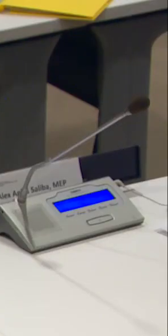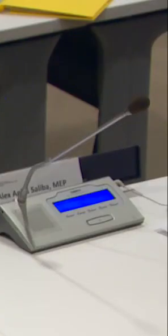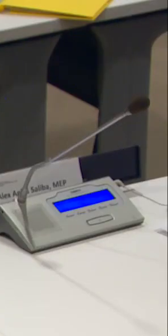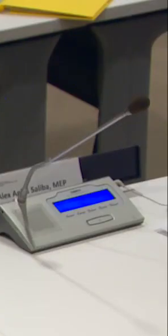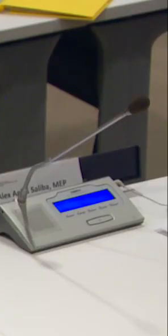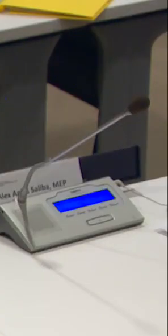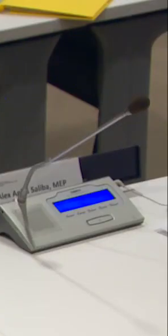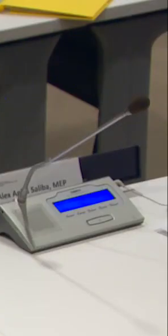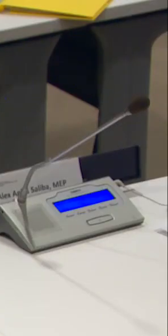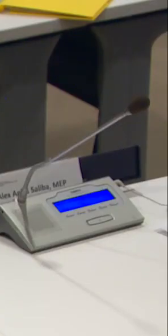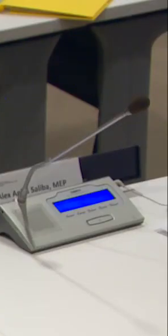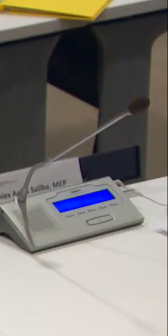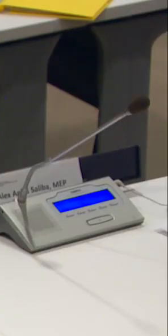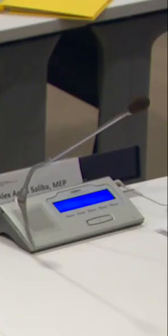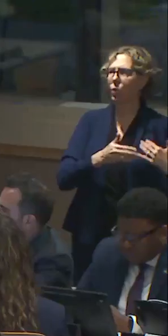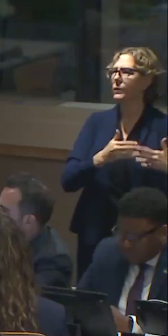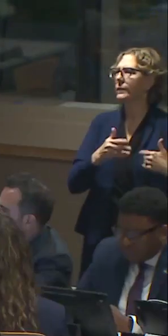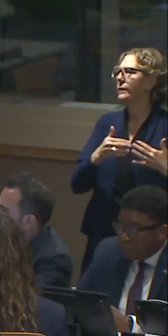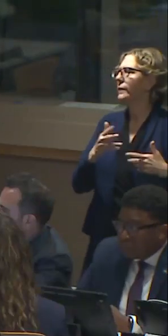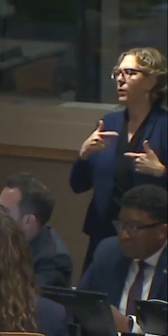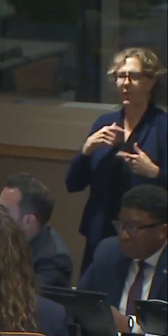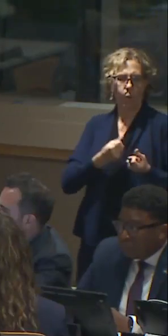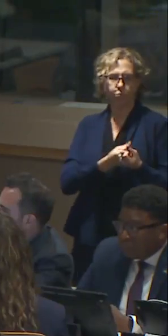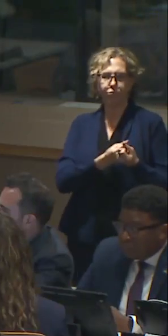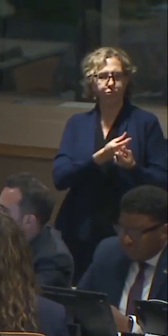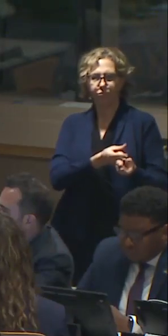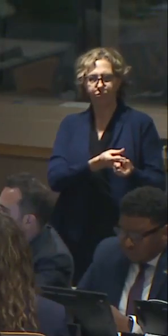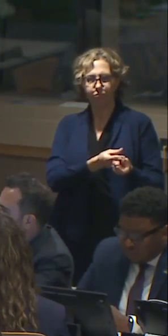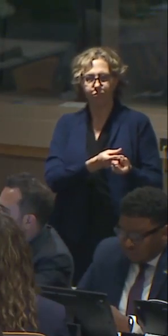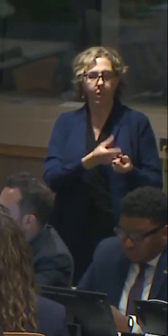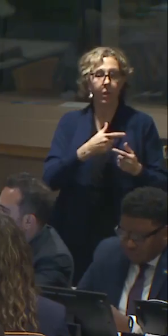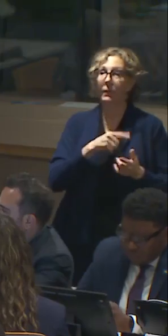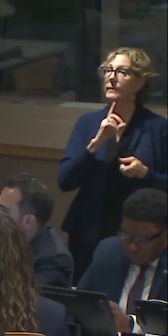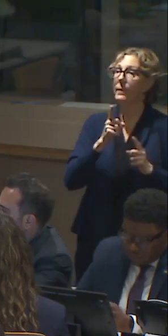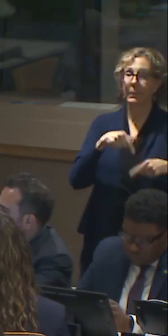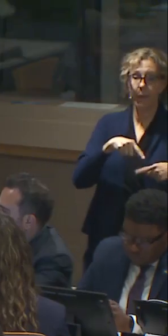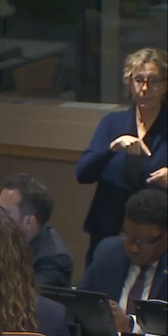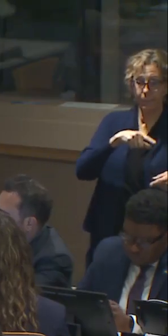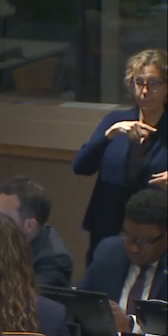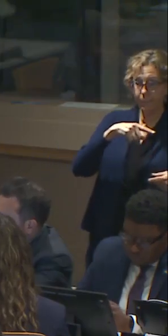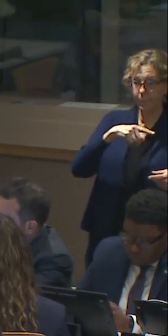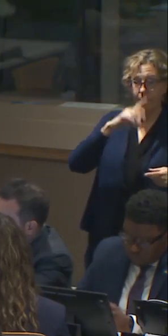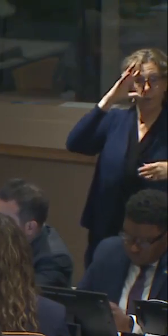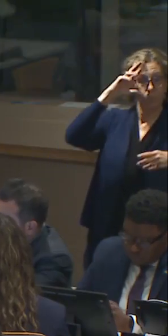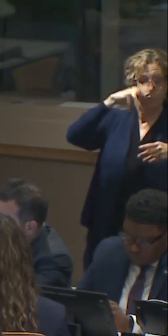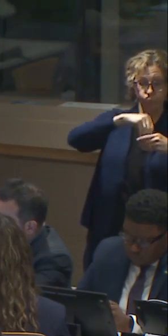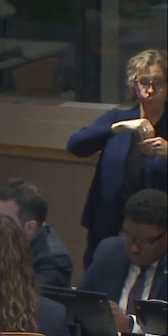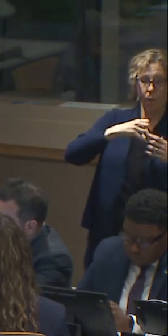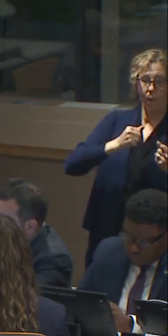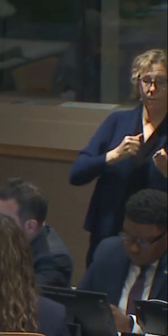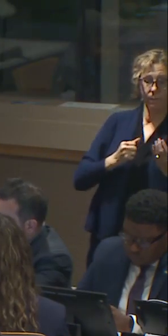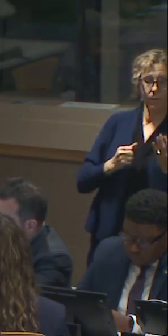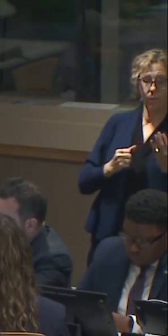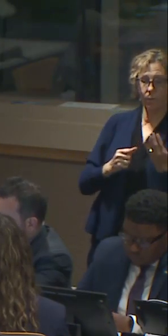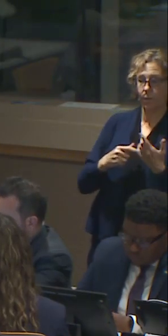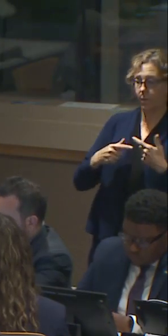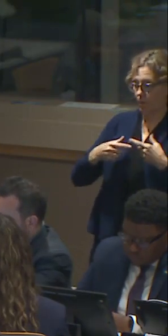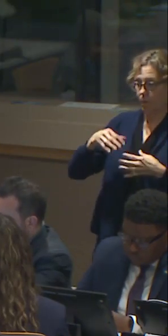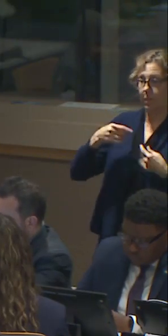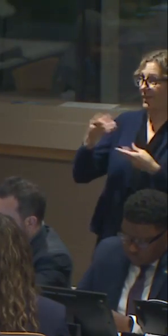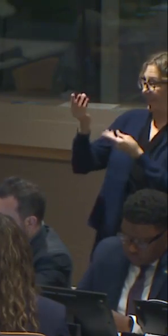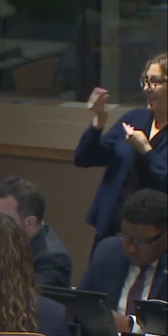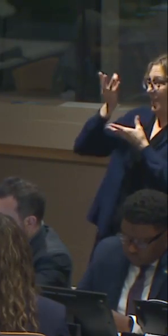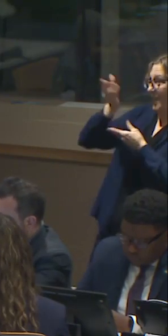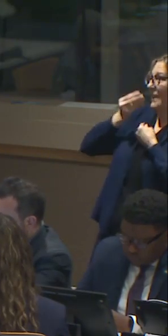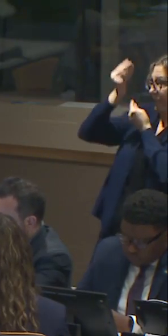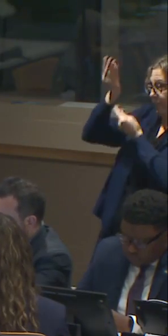them take the diagnosis off the paperwork and apply it in real life to how it's affecting their life. It's not enough